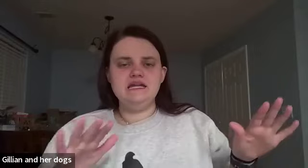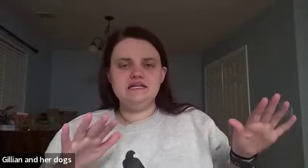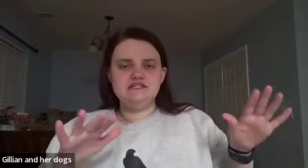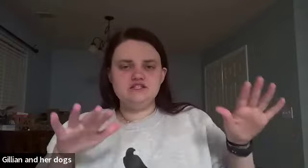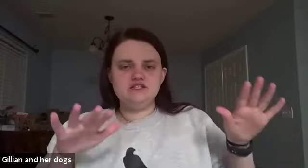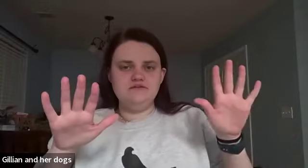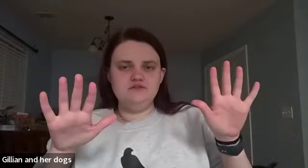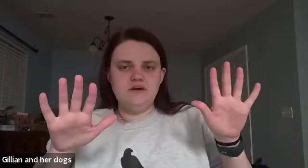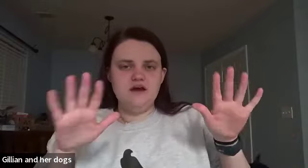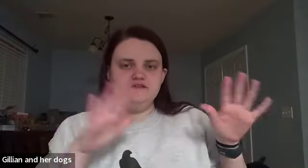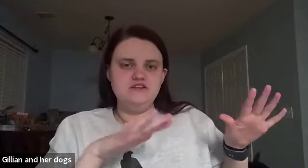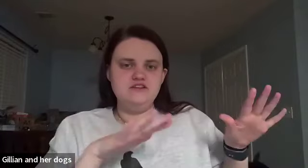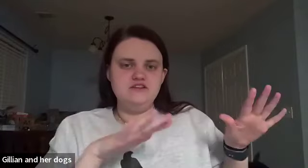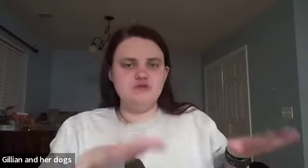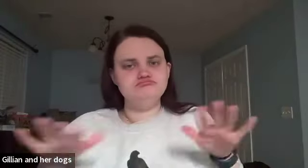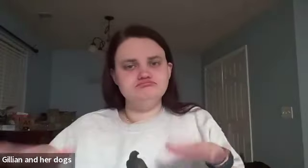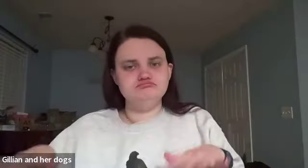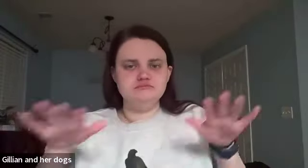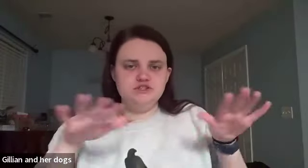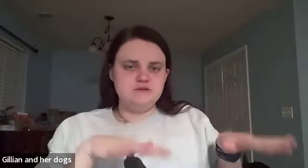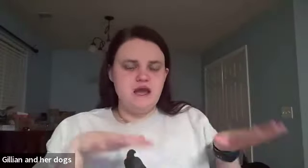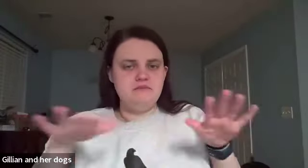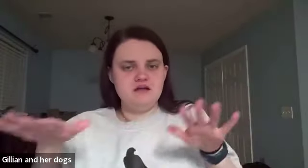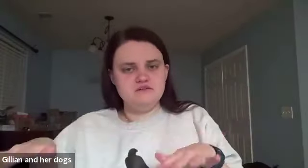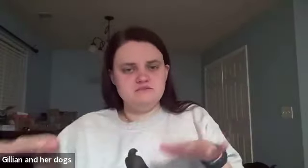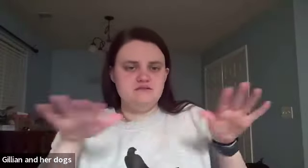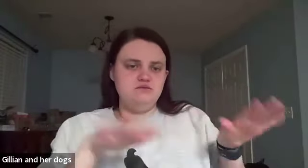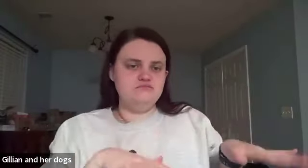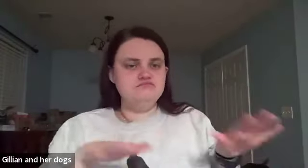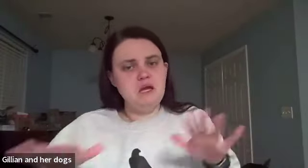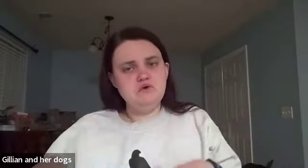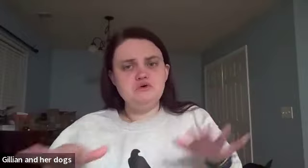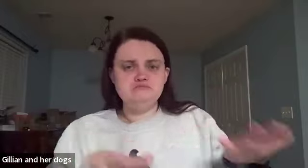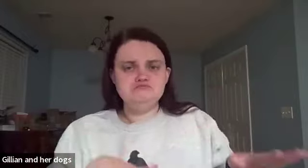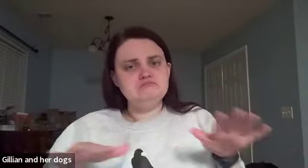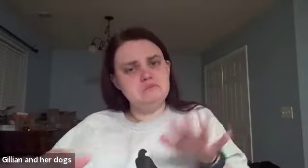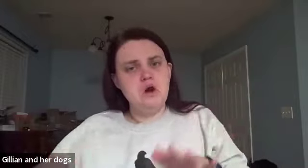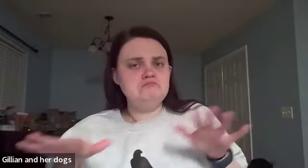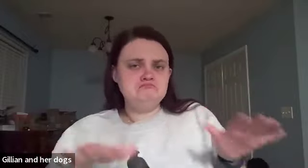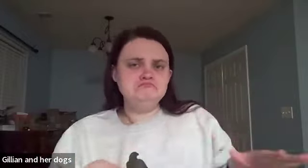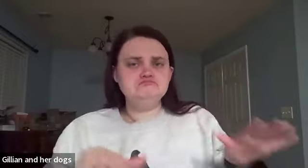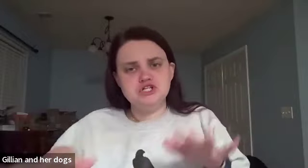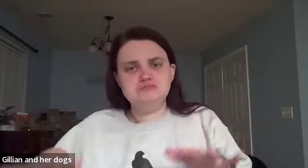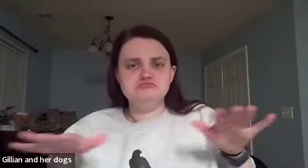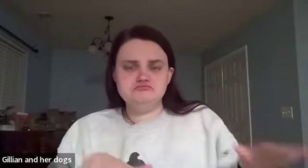And you have 2 5s and you just pat back and forth. I'm cool. I'm calm. I'm chill.